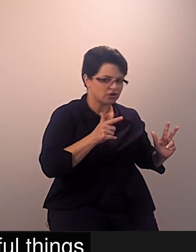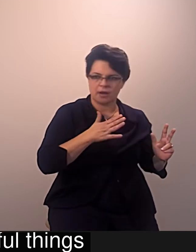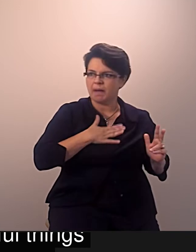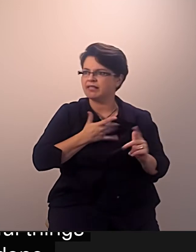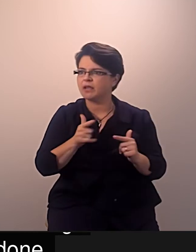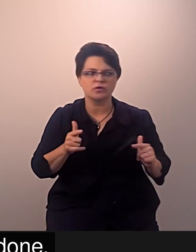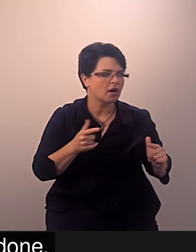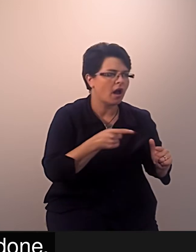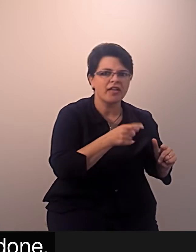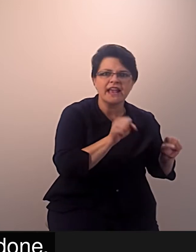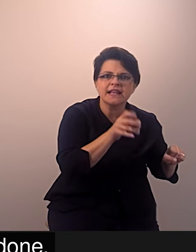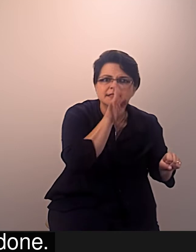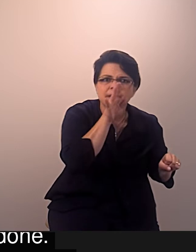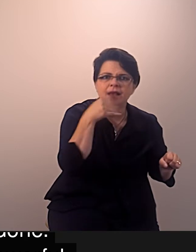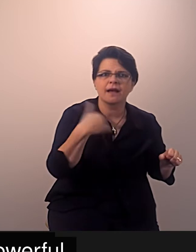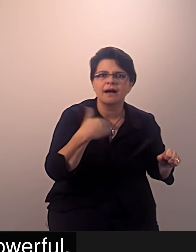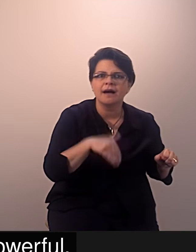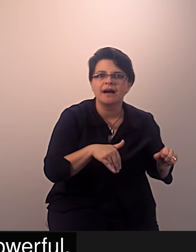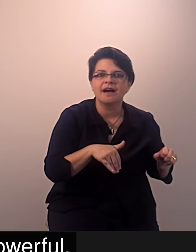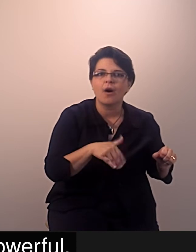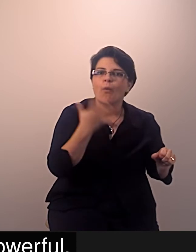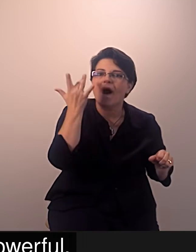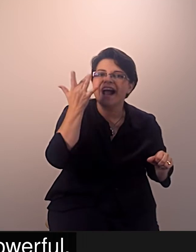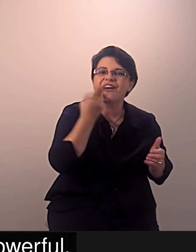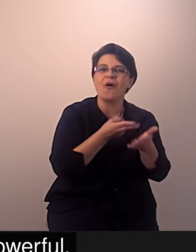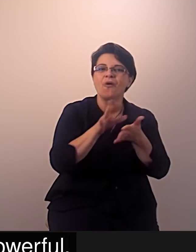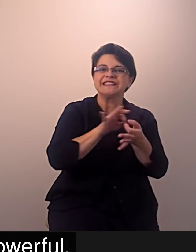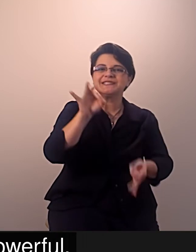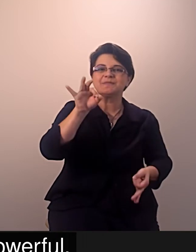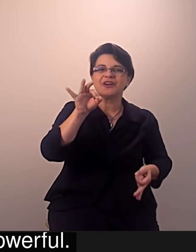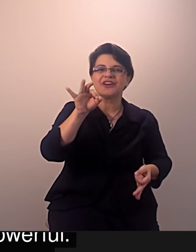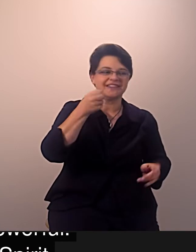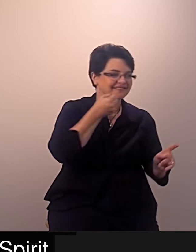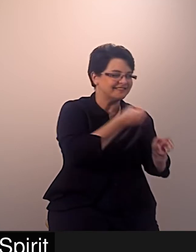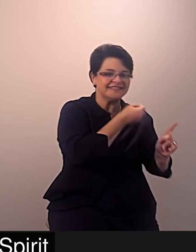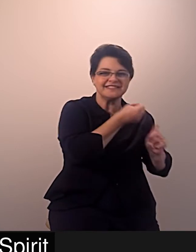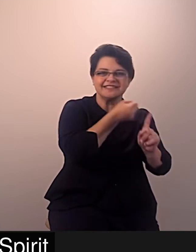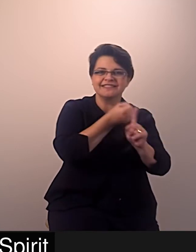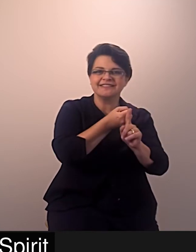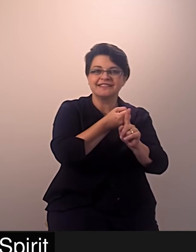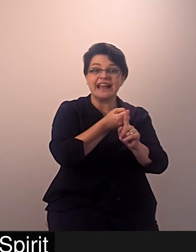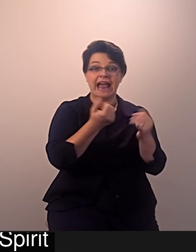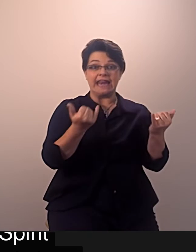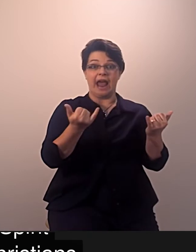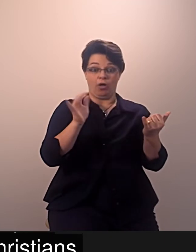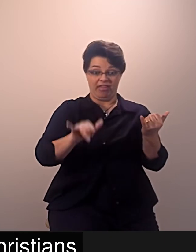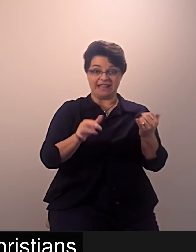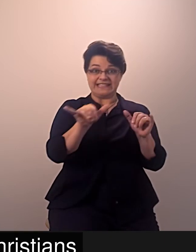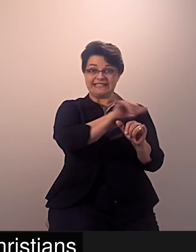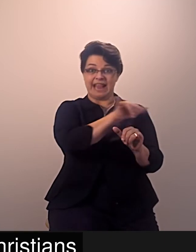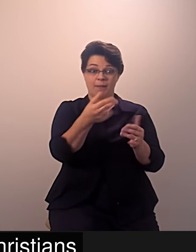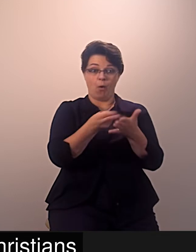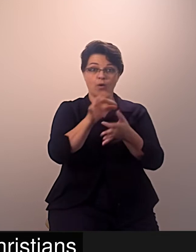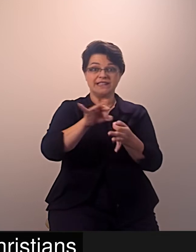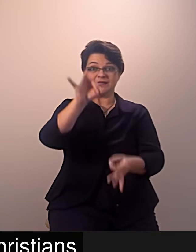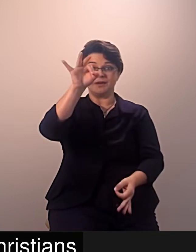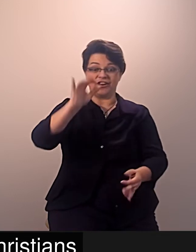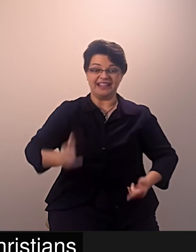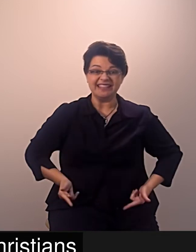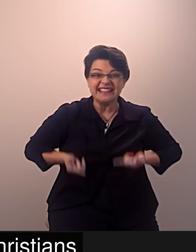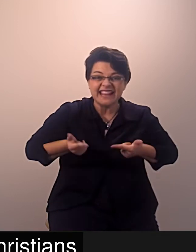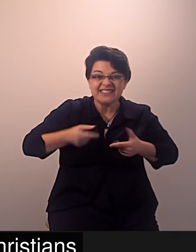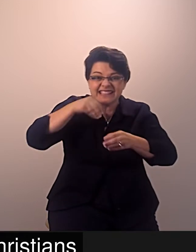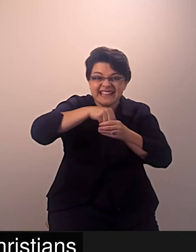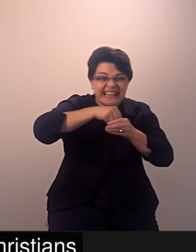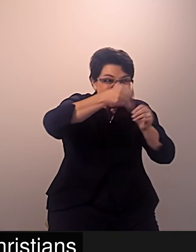powerful. Now the Holy Spirit lives in all true Christians and gives them power to love and